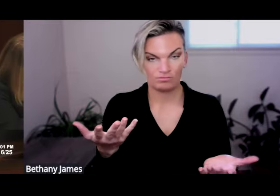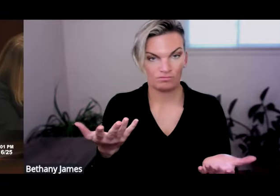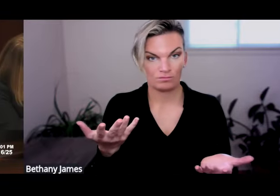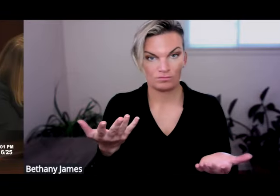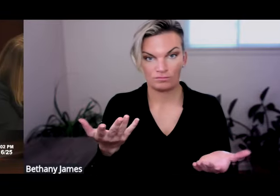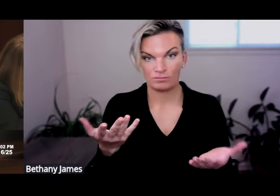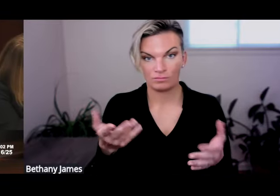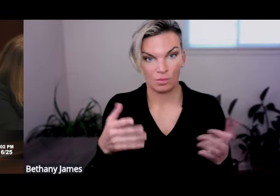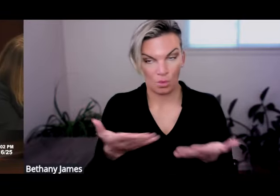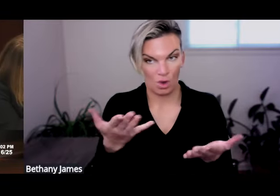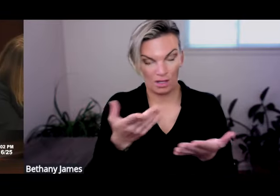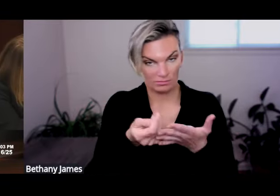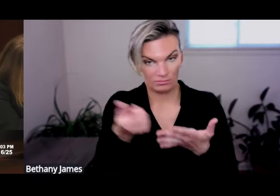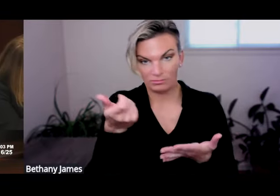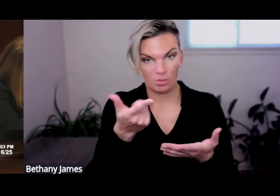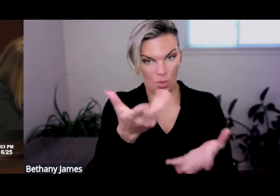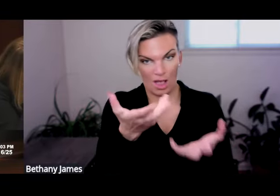gonna give?